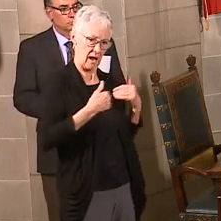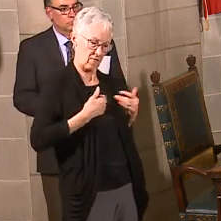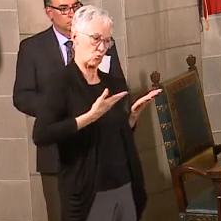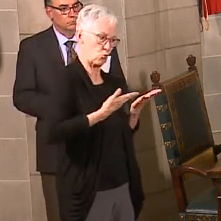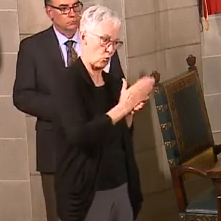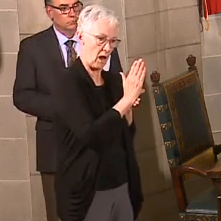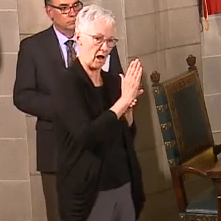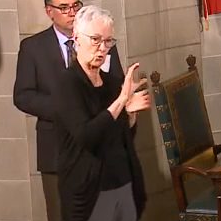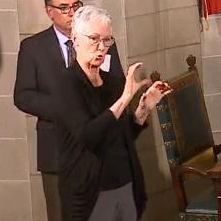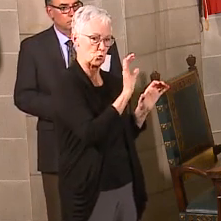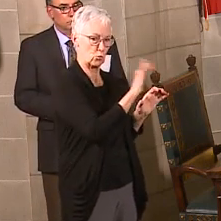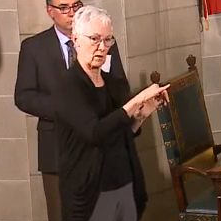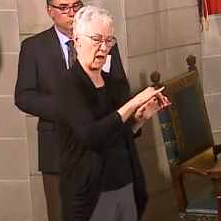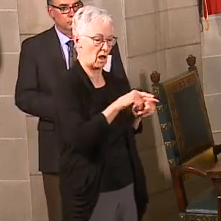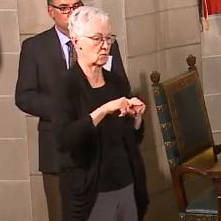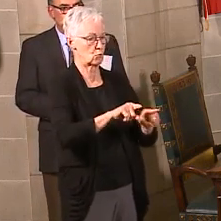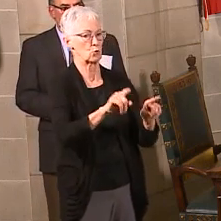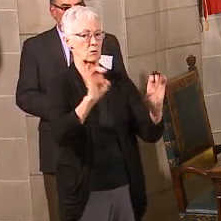we're doing right now.